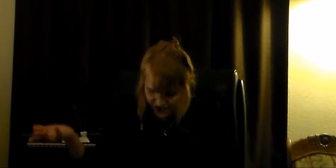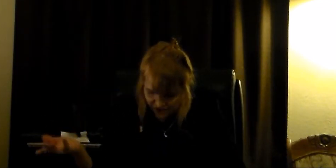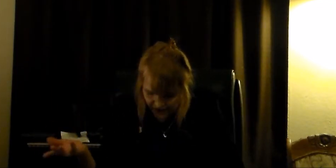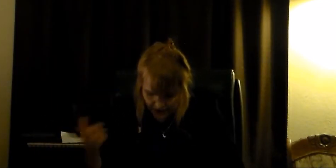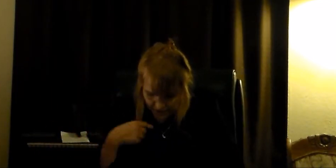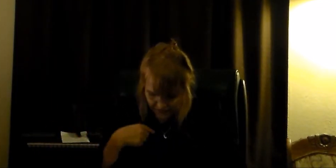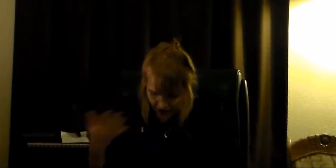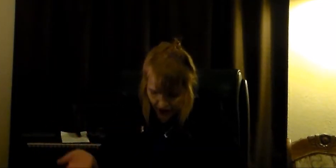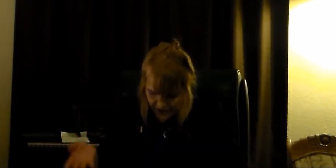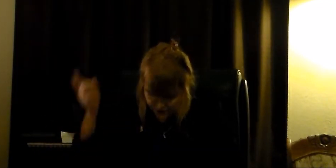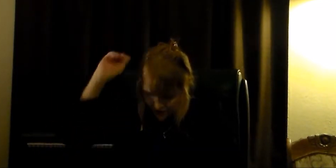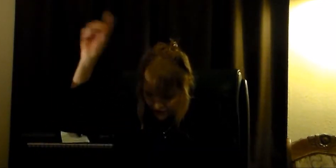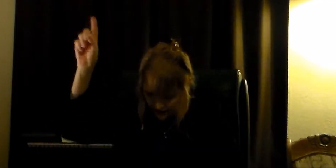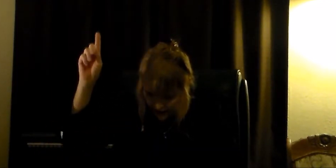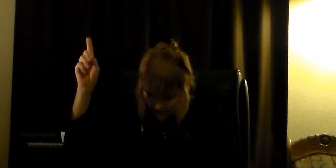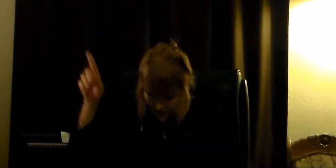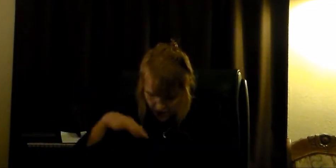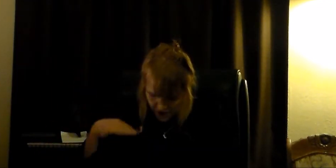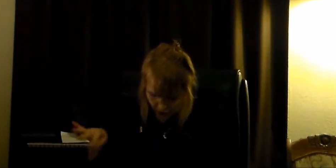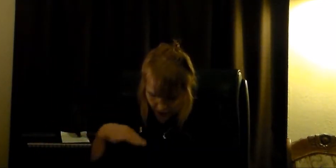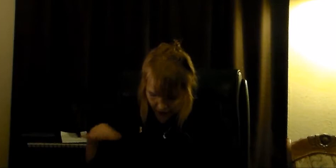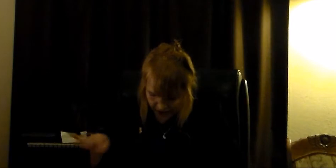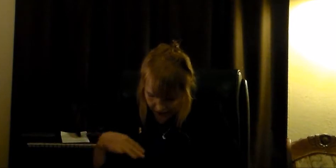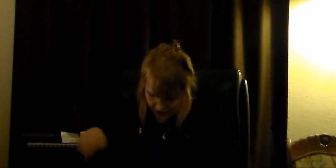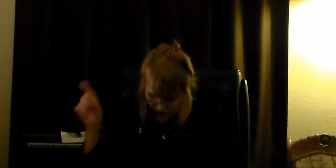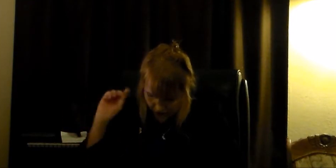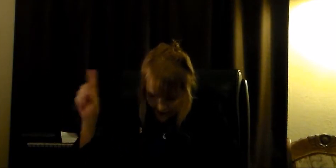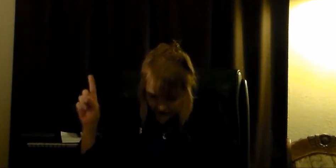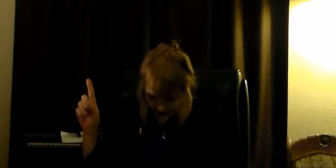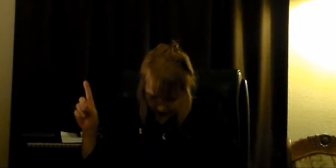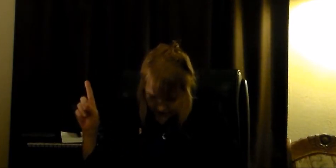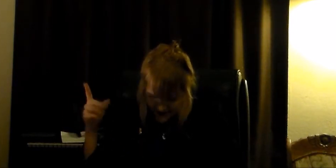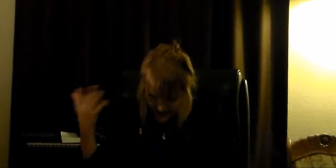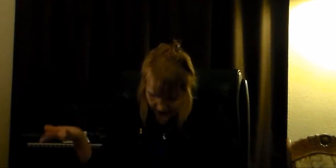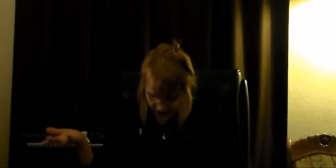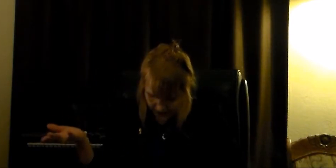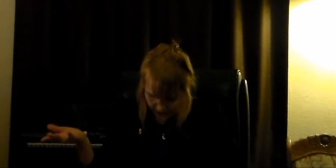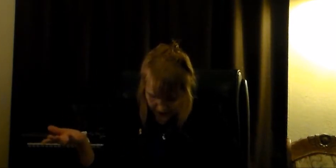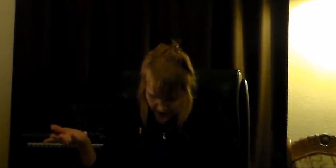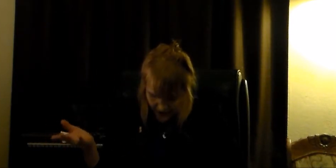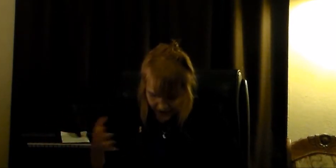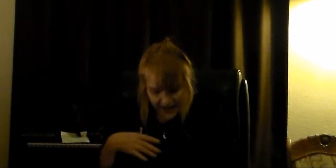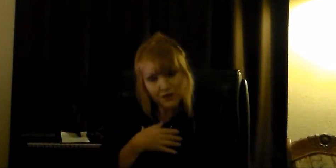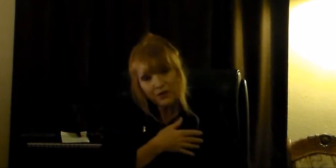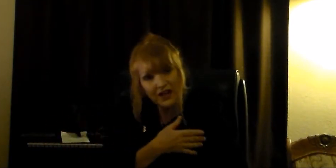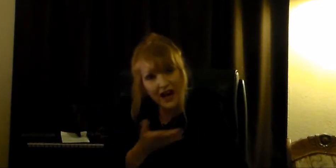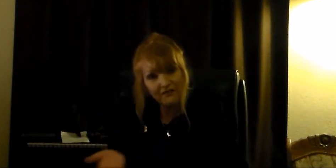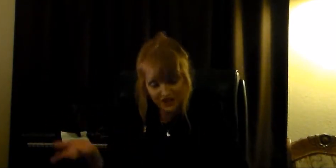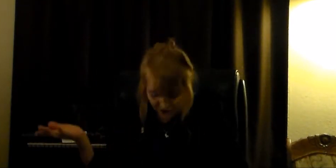serve him. Live our lives for and through him. So we will inherit eternal life with him and his kingdom. That is what life is